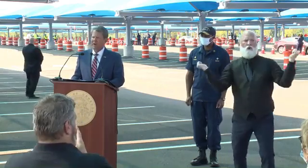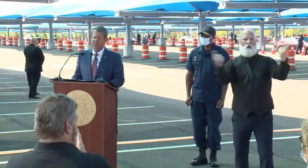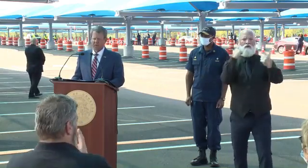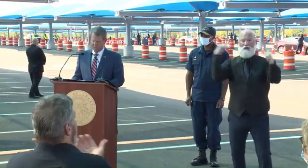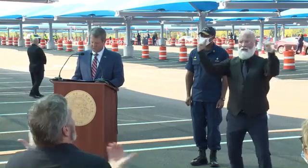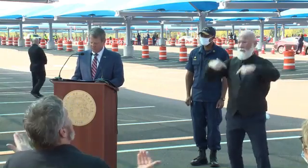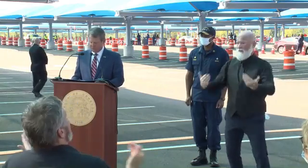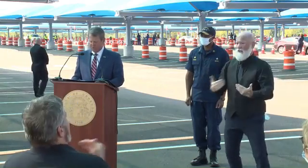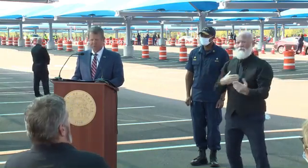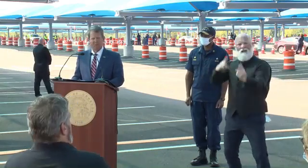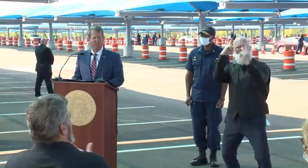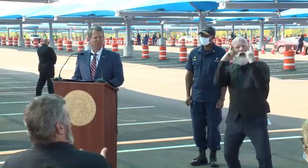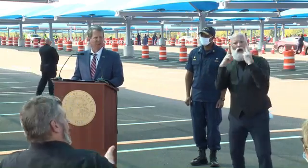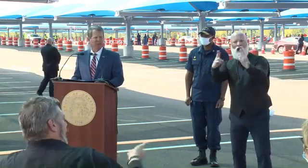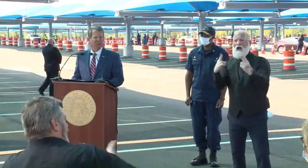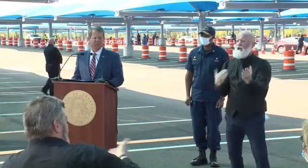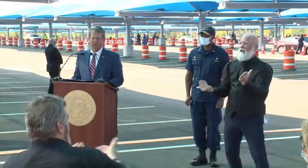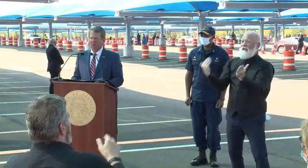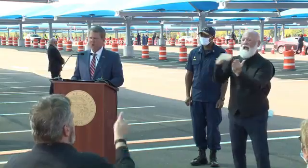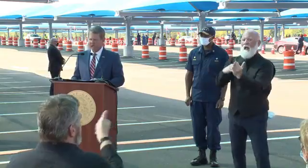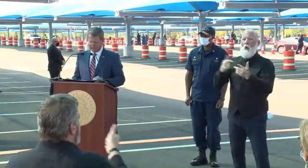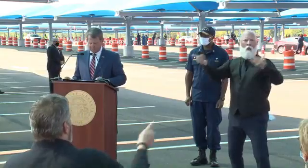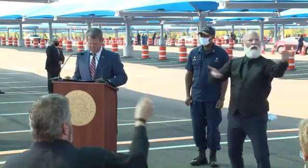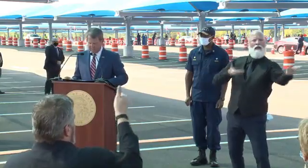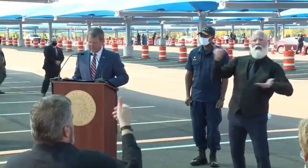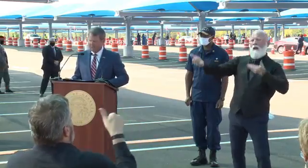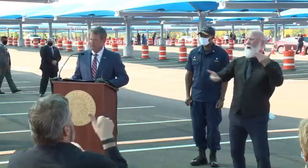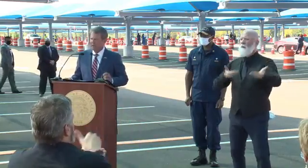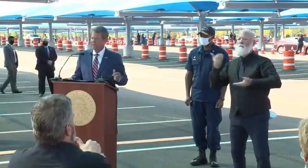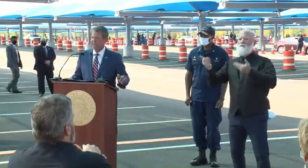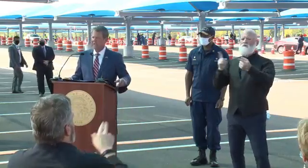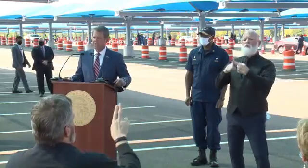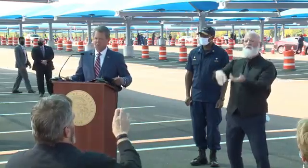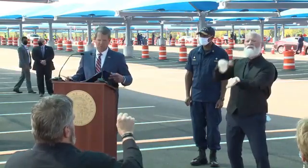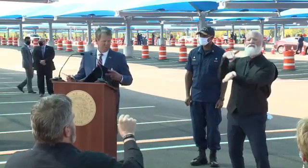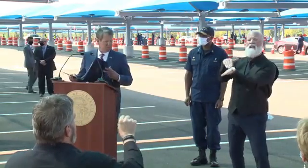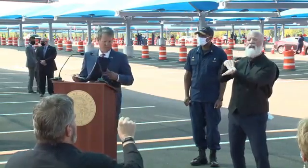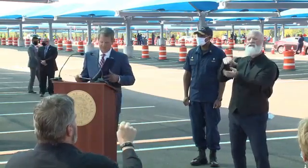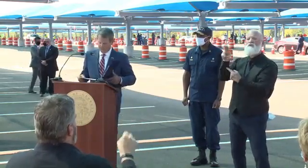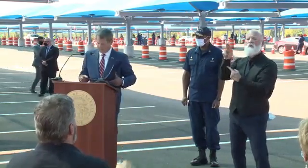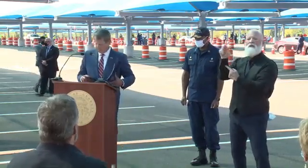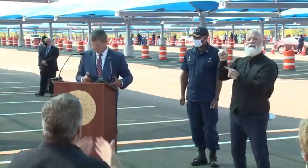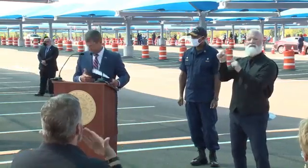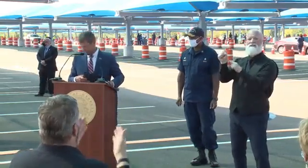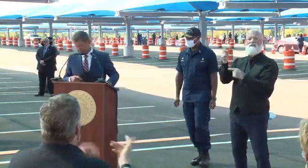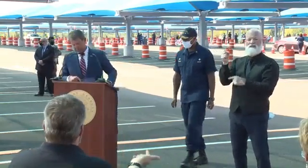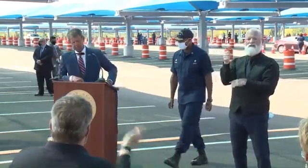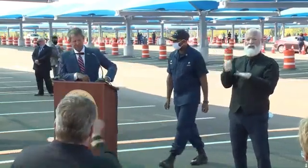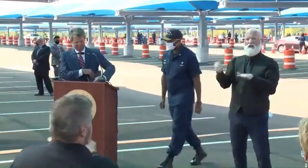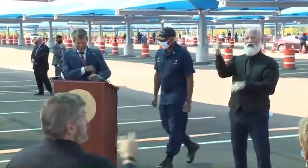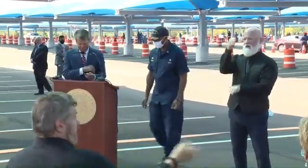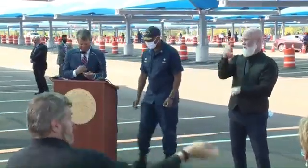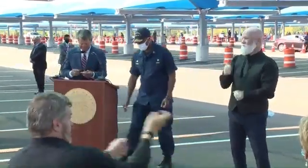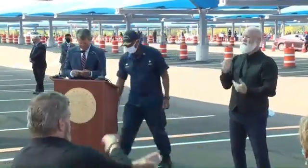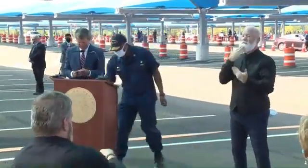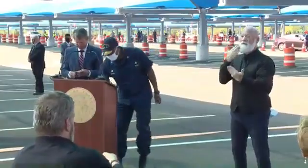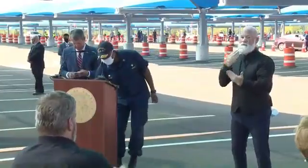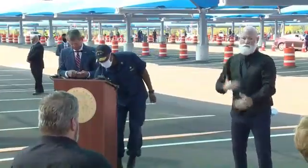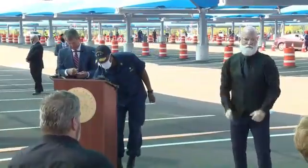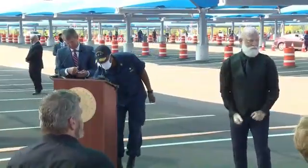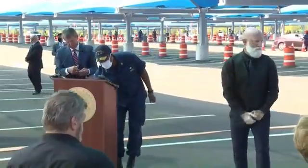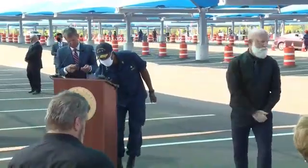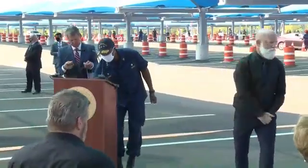welcome our U.S. Surgeon General, Dr. Jerome Adams, back to the great state of Georgia. Surgeon General.